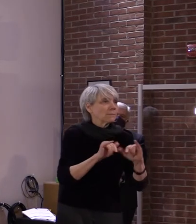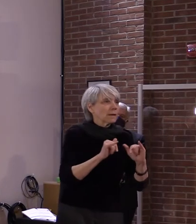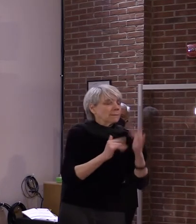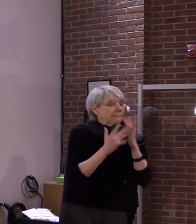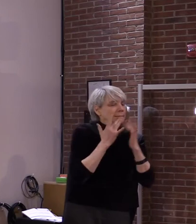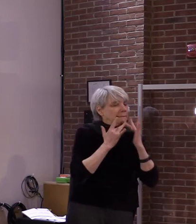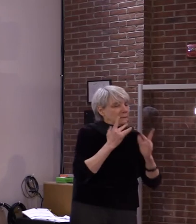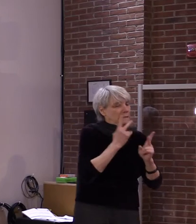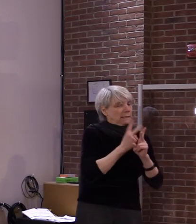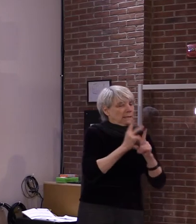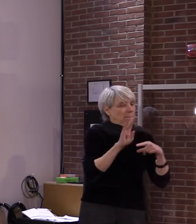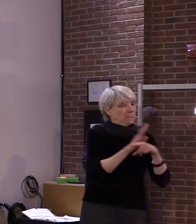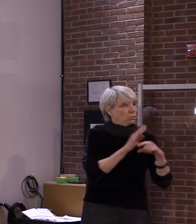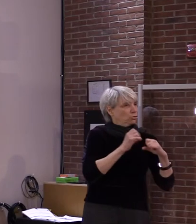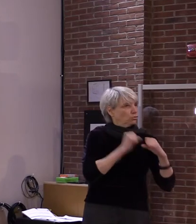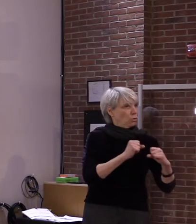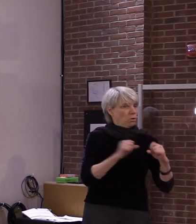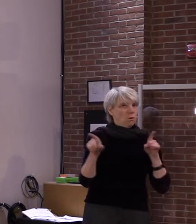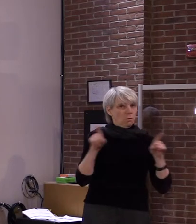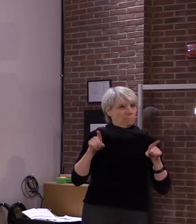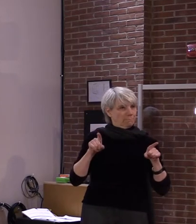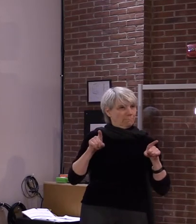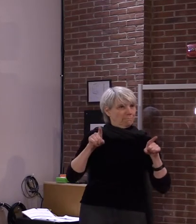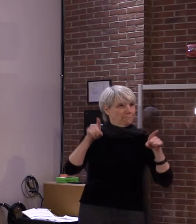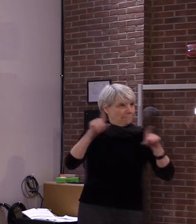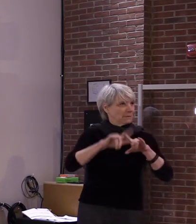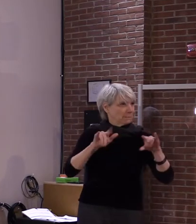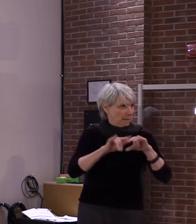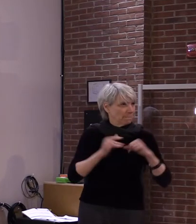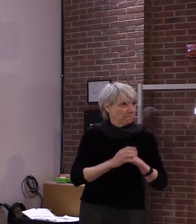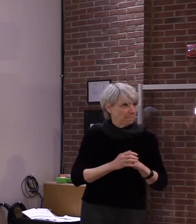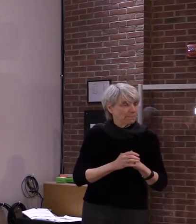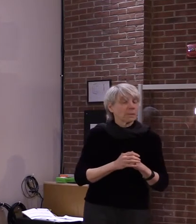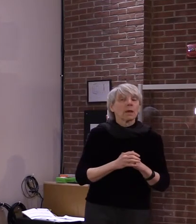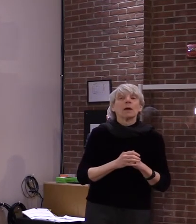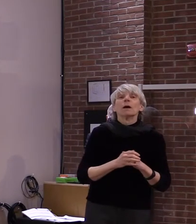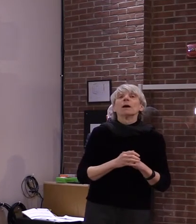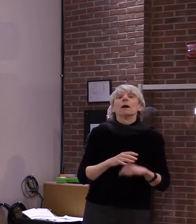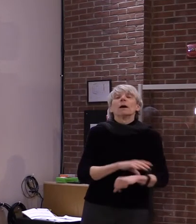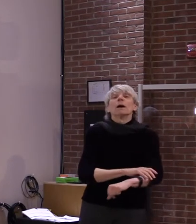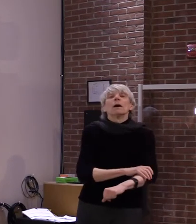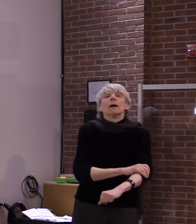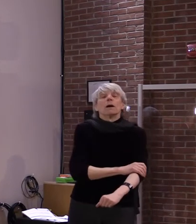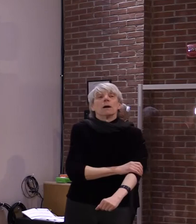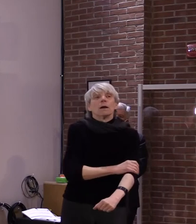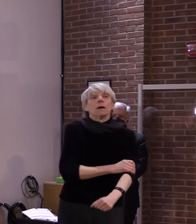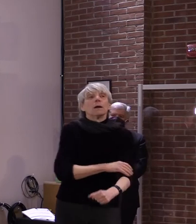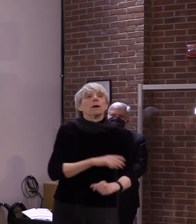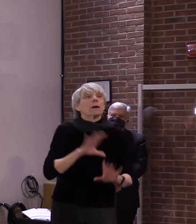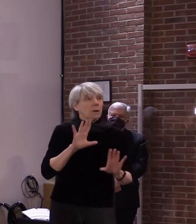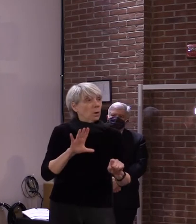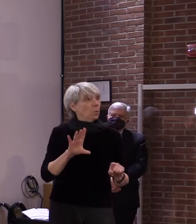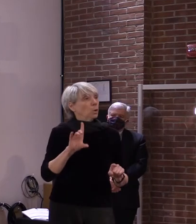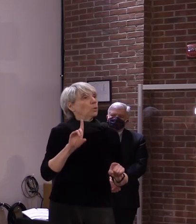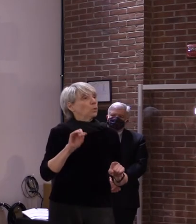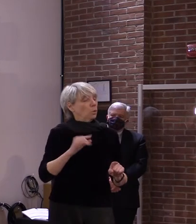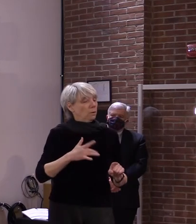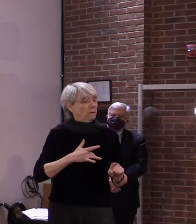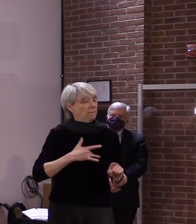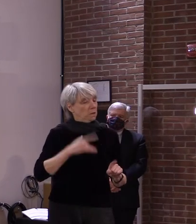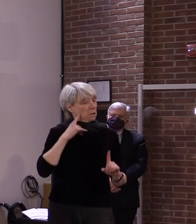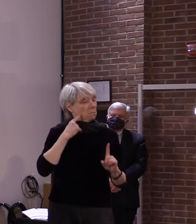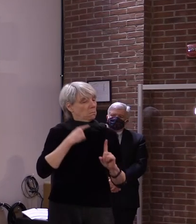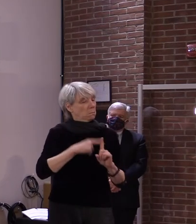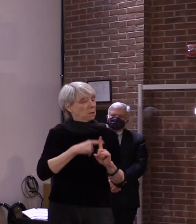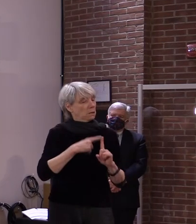you suggest this next phase of the pandemic um that being said there is a path forward for modified events at